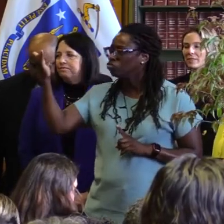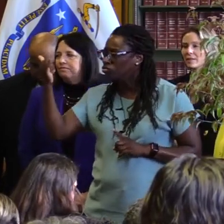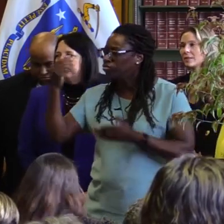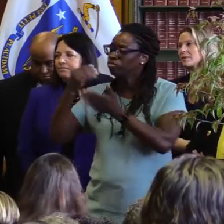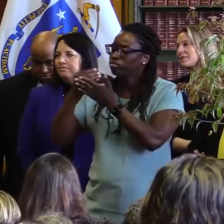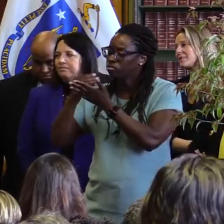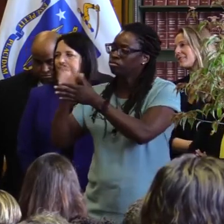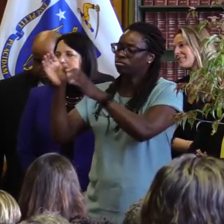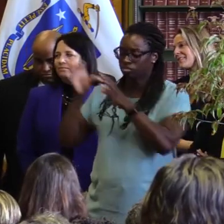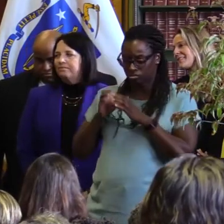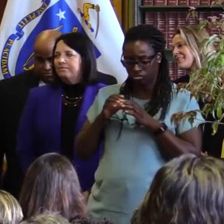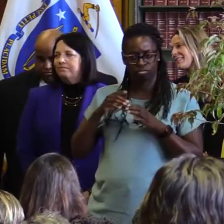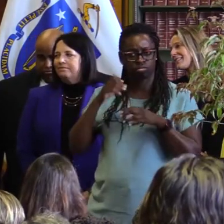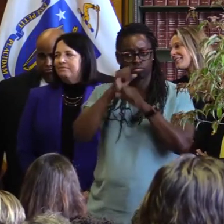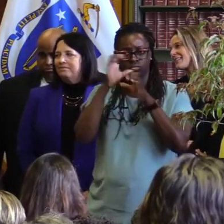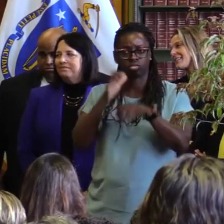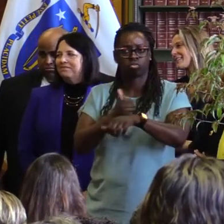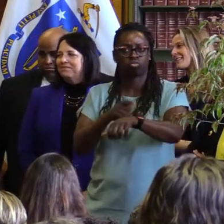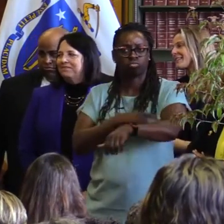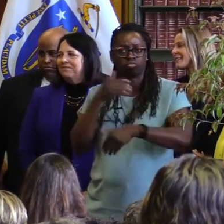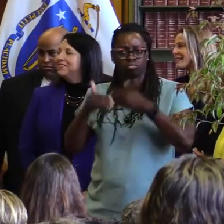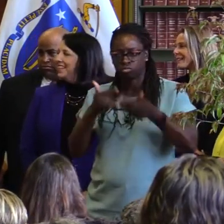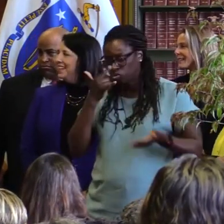I had a feeling I'd be asked that question.